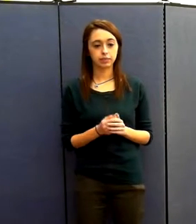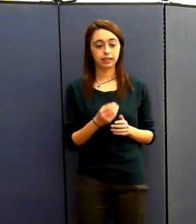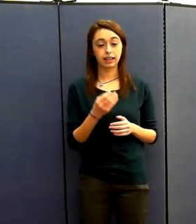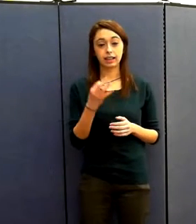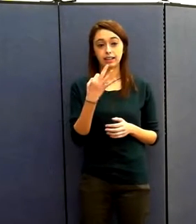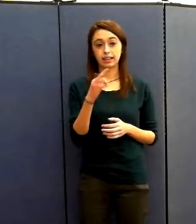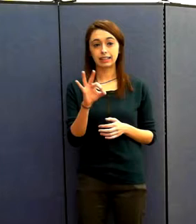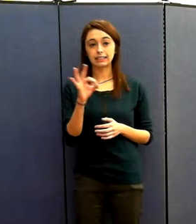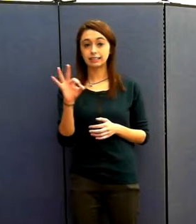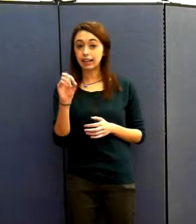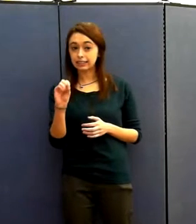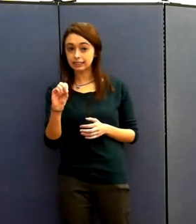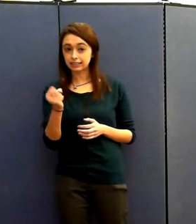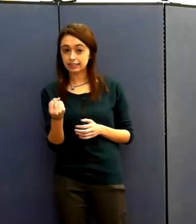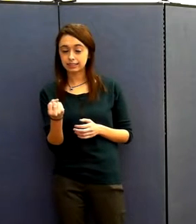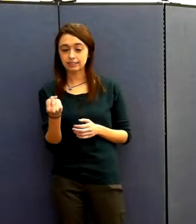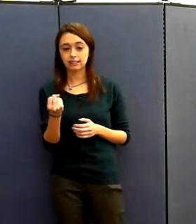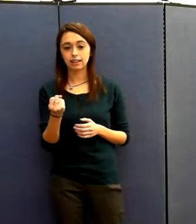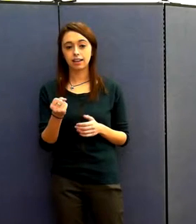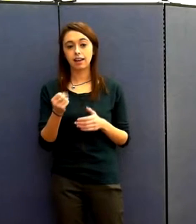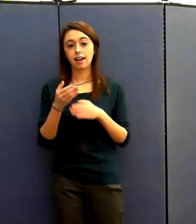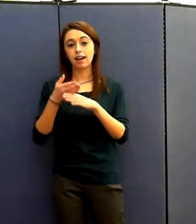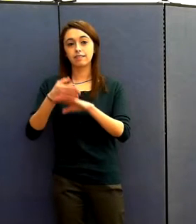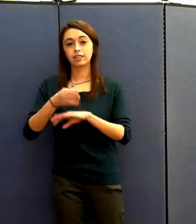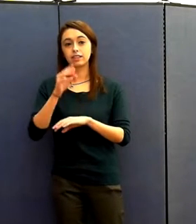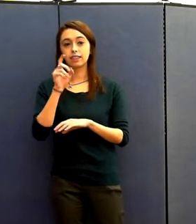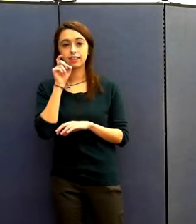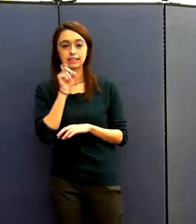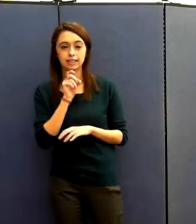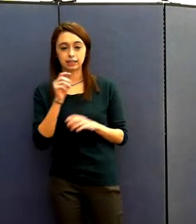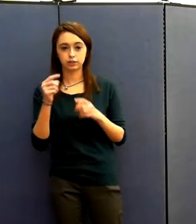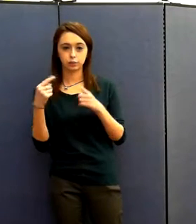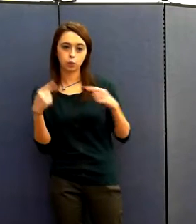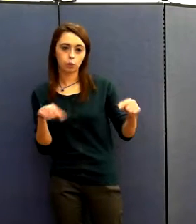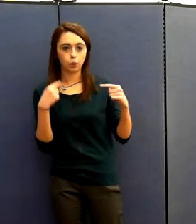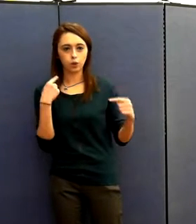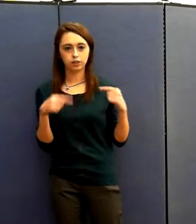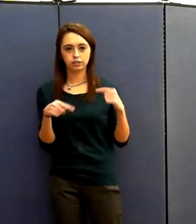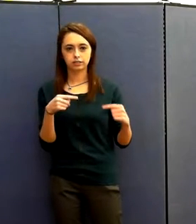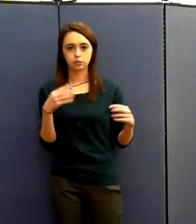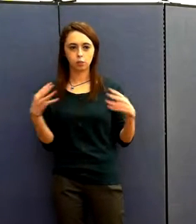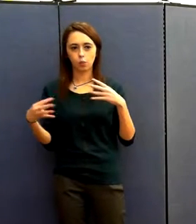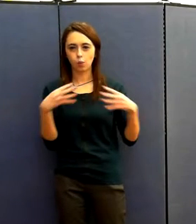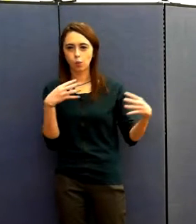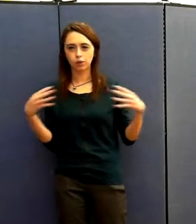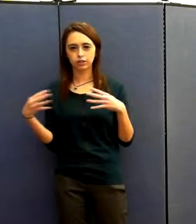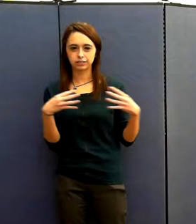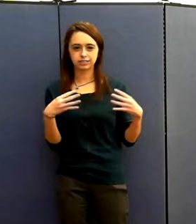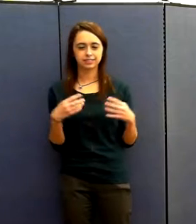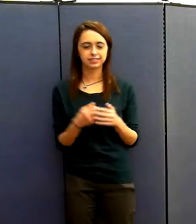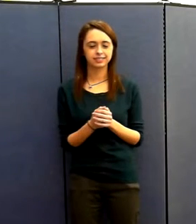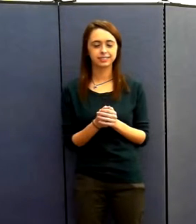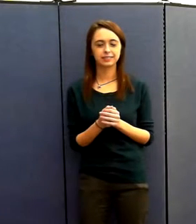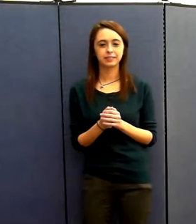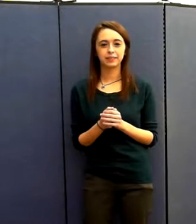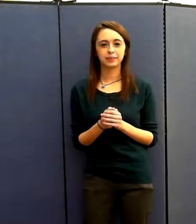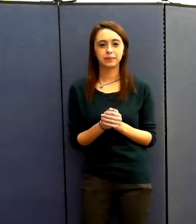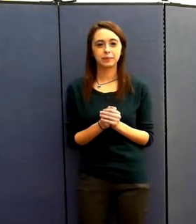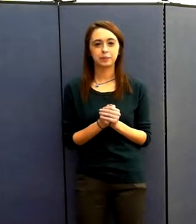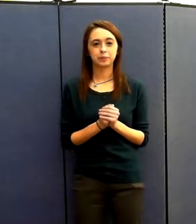1990s after the sex wars, which is where third wave feminists began to speak